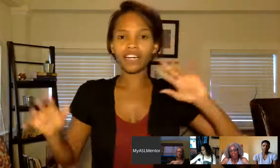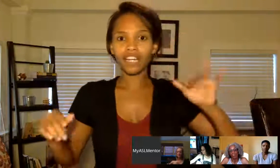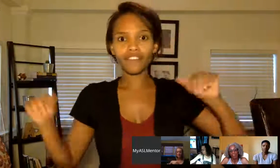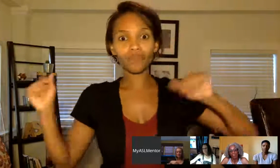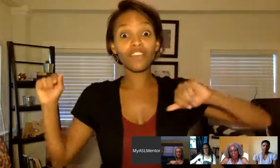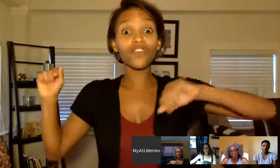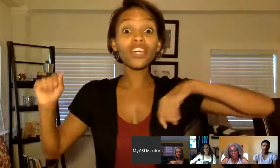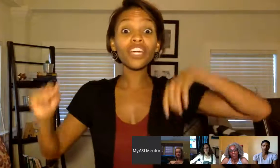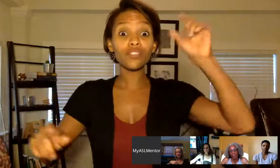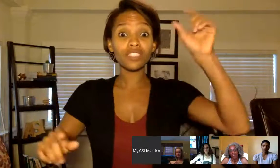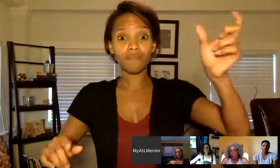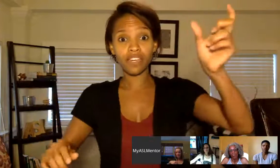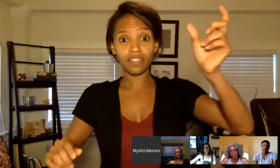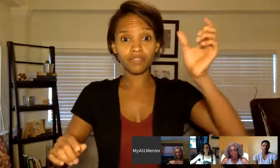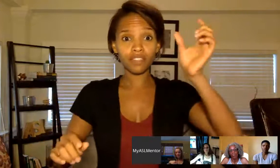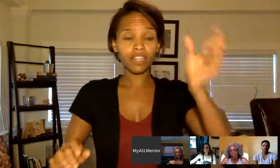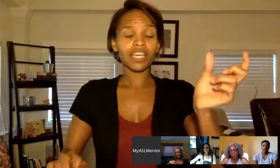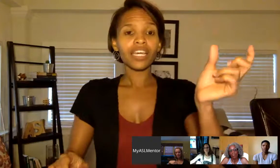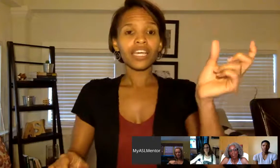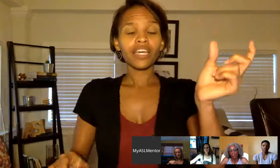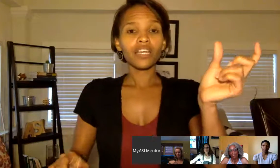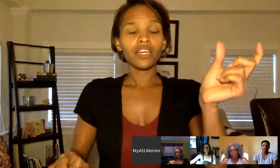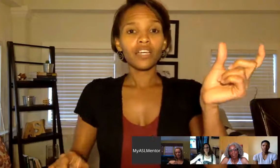I'm not going to have a good, but if you hear something,